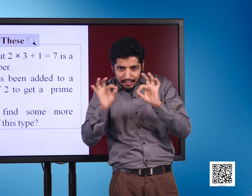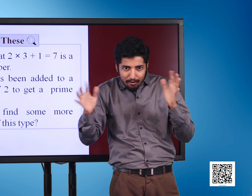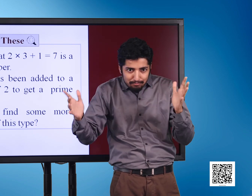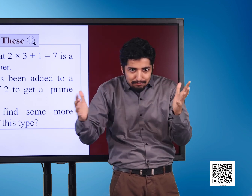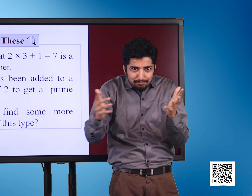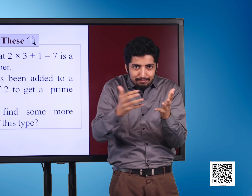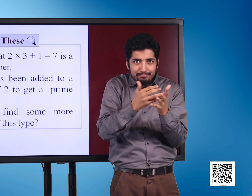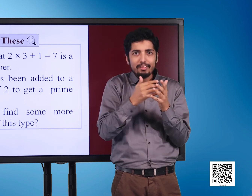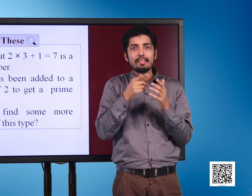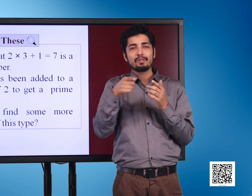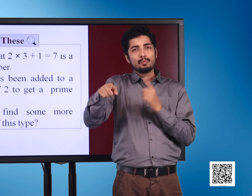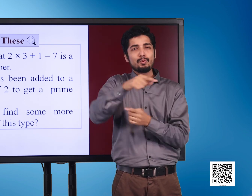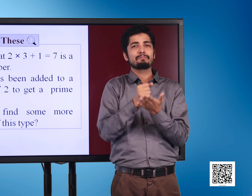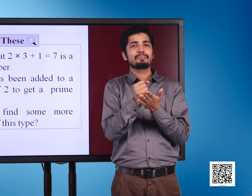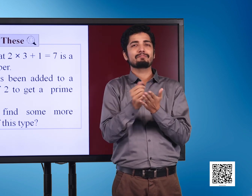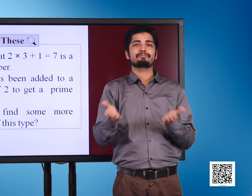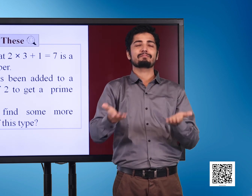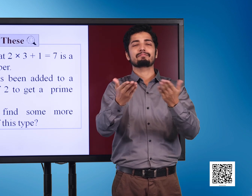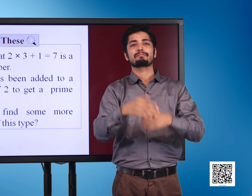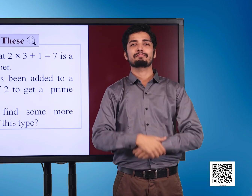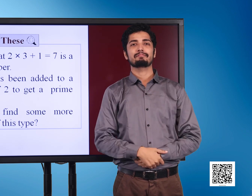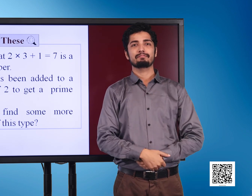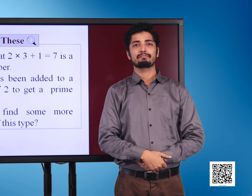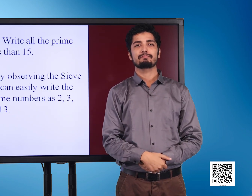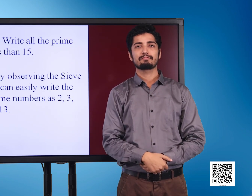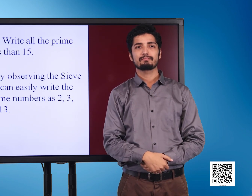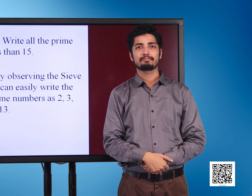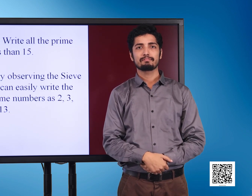Can you find some more numbers of this type?